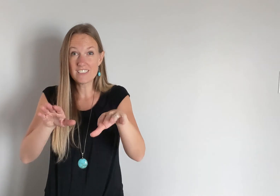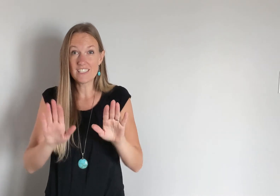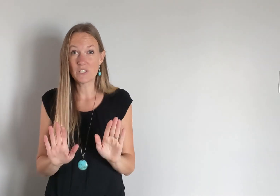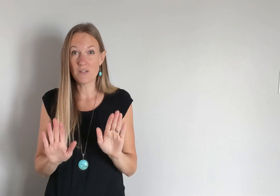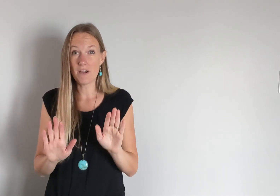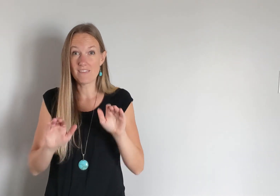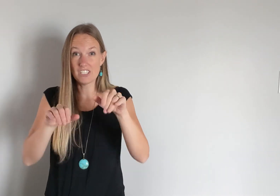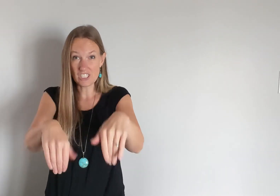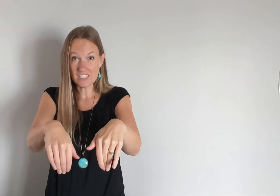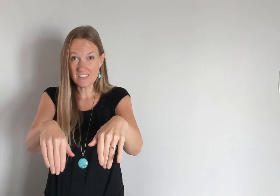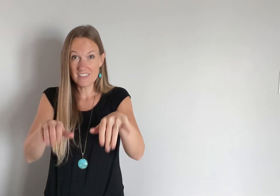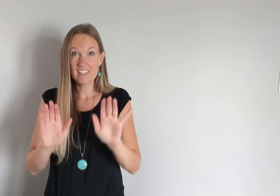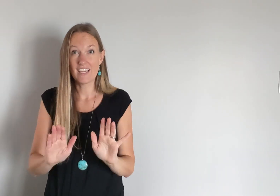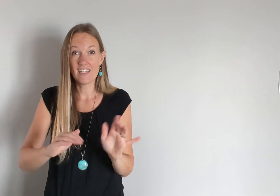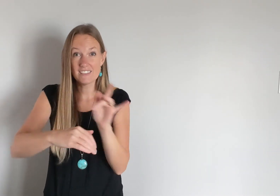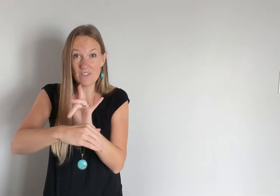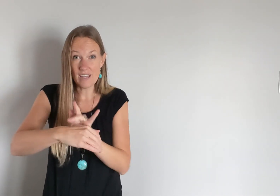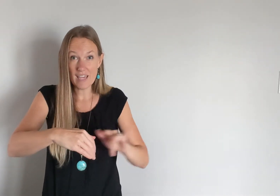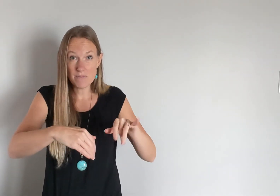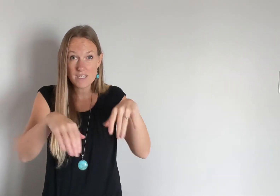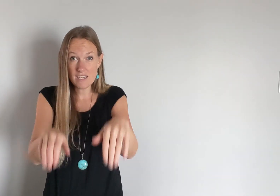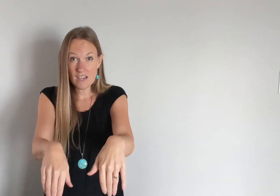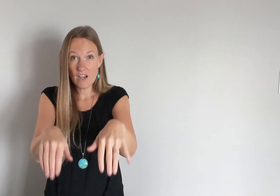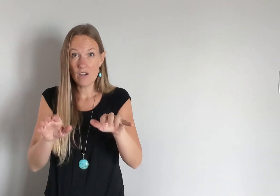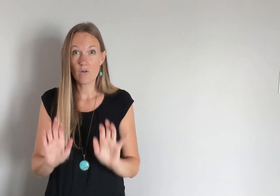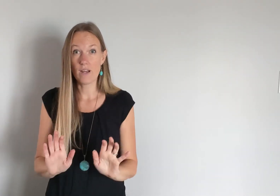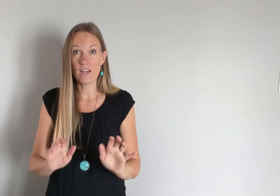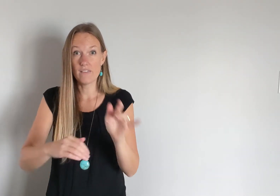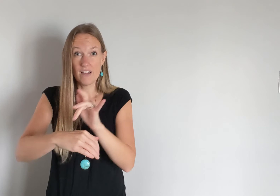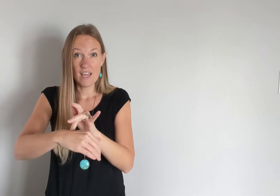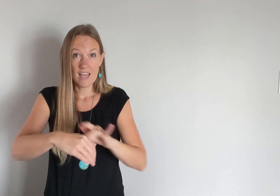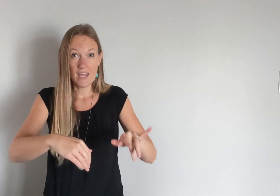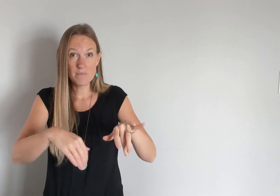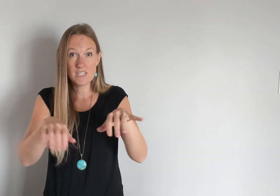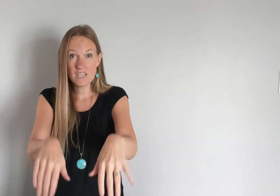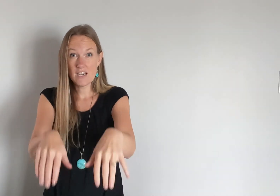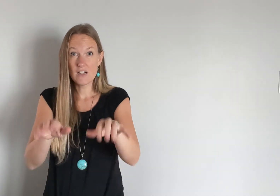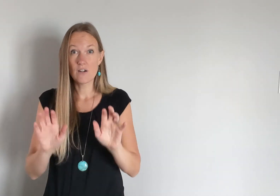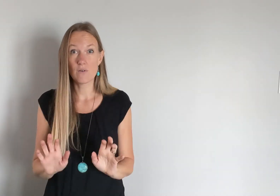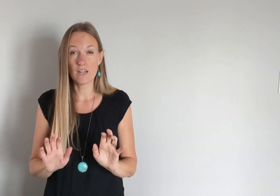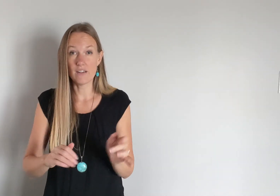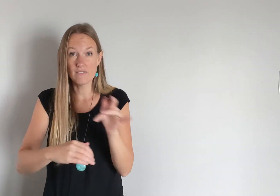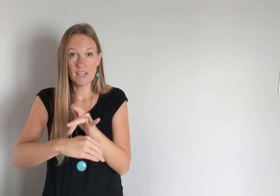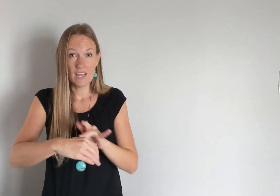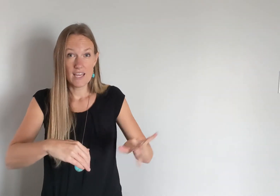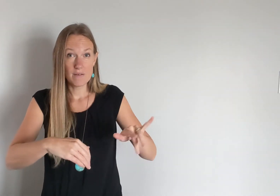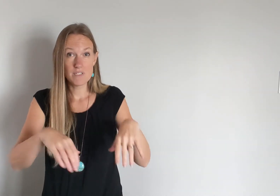is like showing a mound of dirt. Okay, so empty, grave, empty, grave,